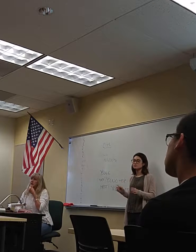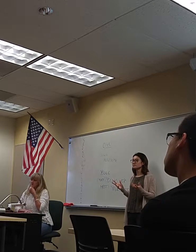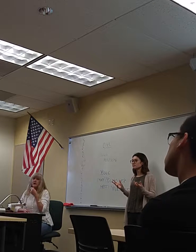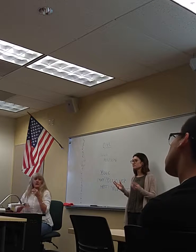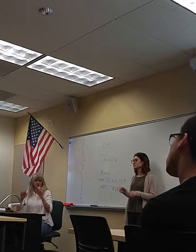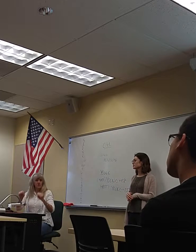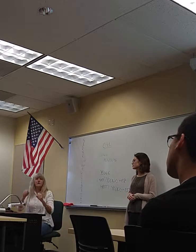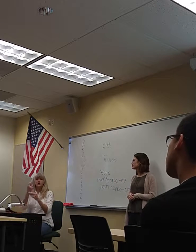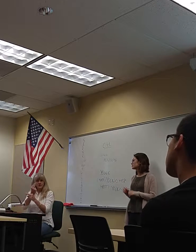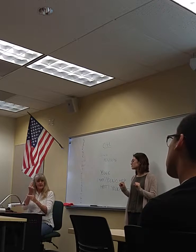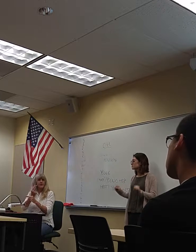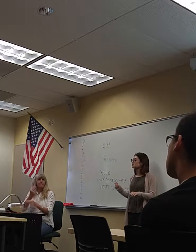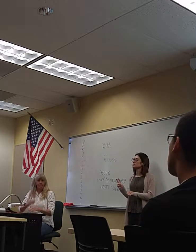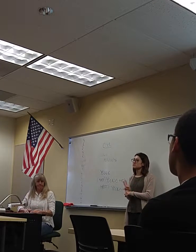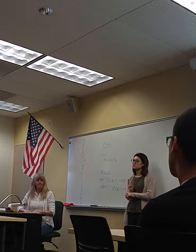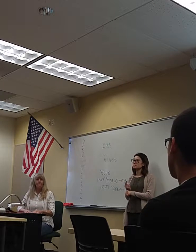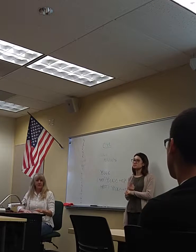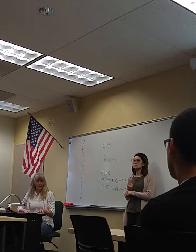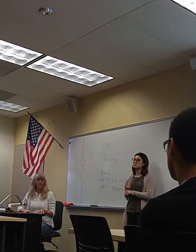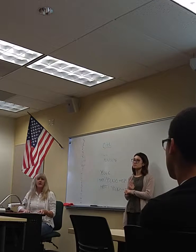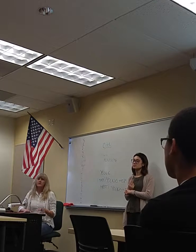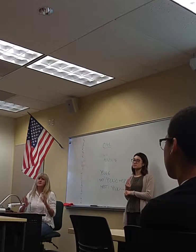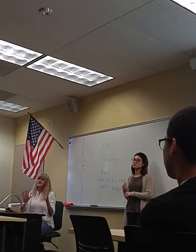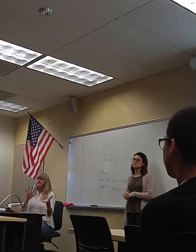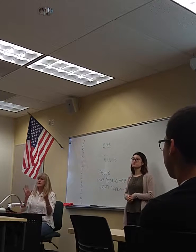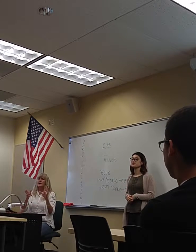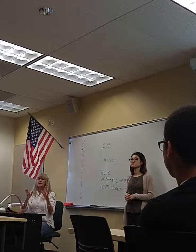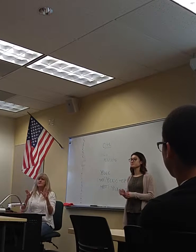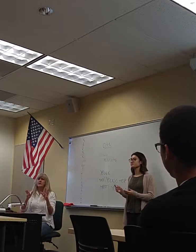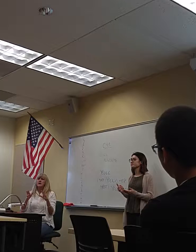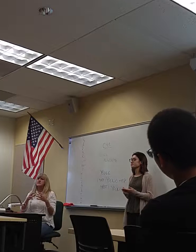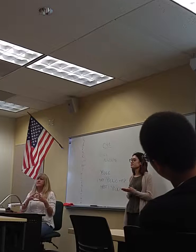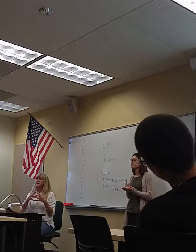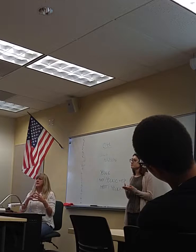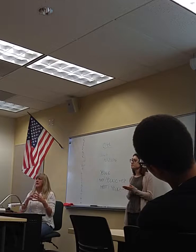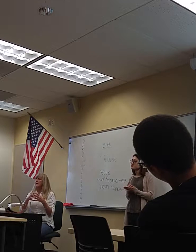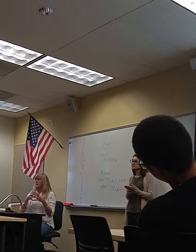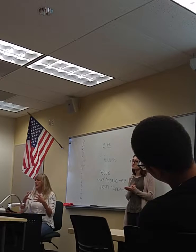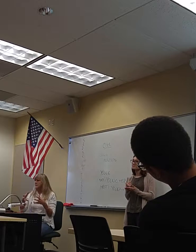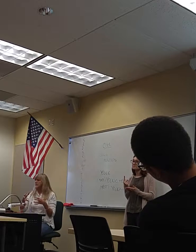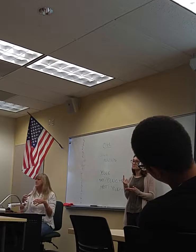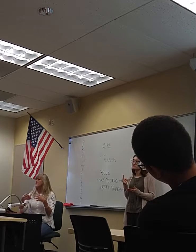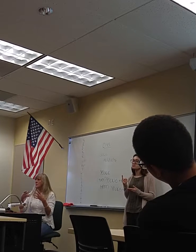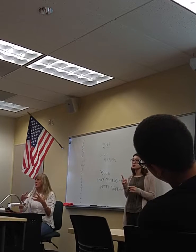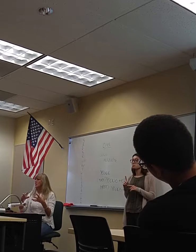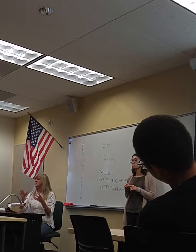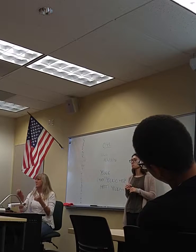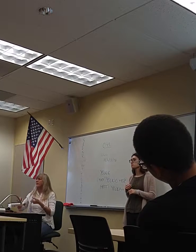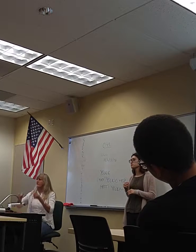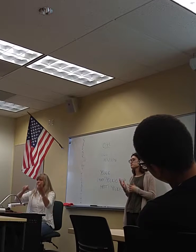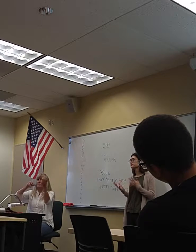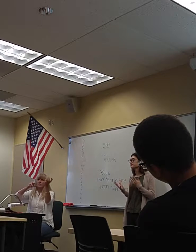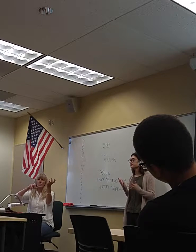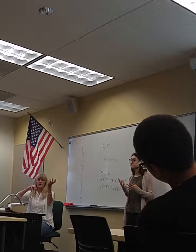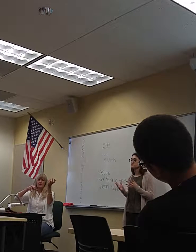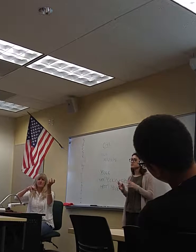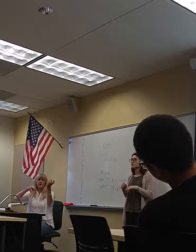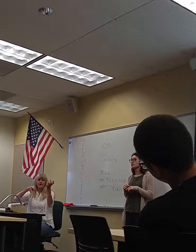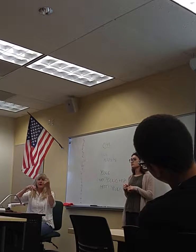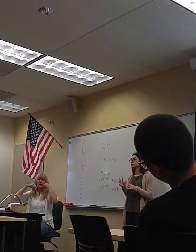Yeah, yeah. You Can use. use. Mm-hmm. Can Yeah. use. Now sometimes, depending on the context of the can. words, we may just throw the word completely